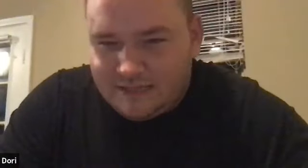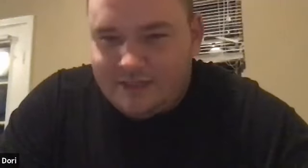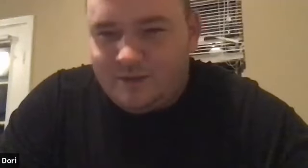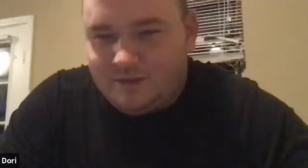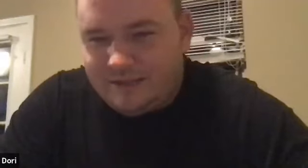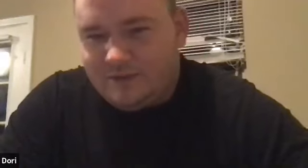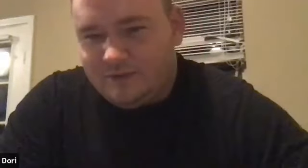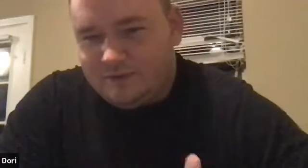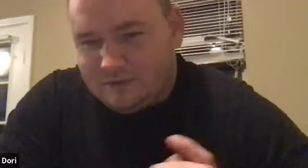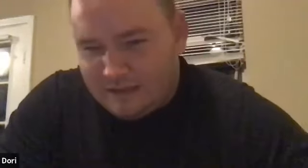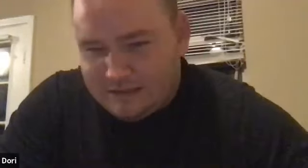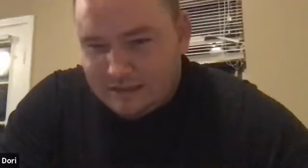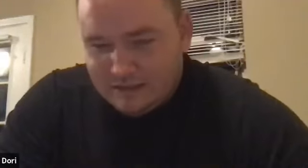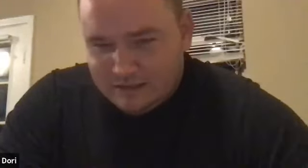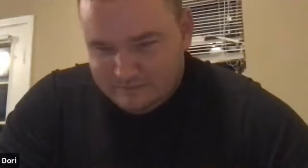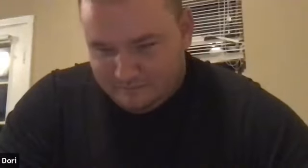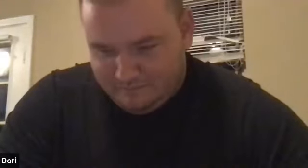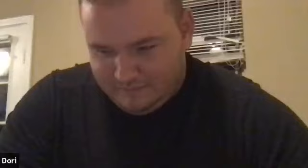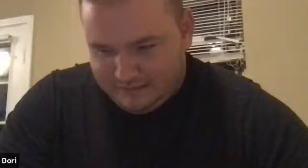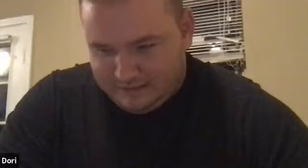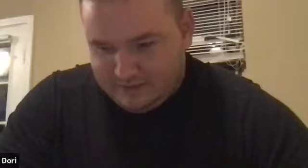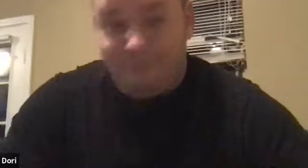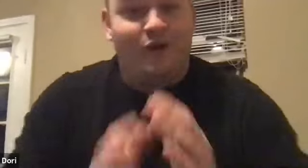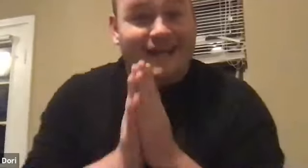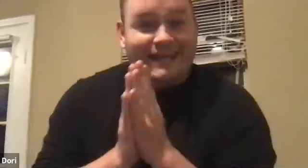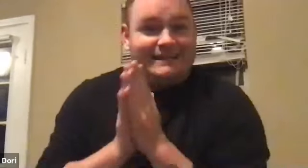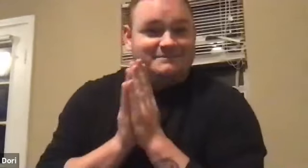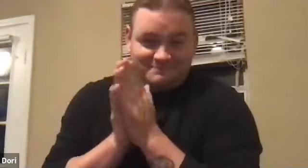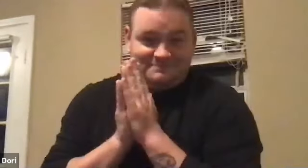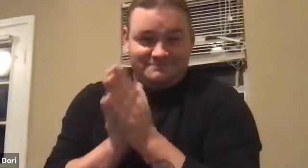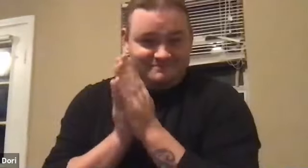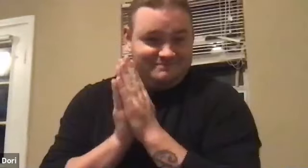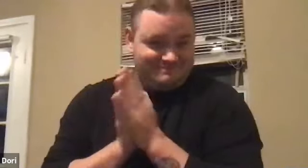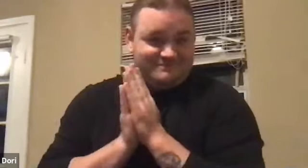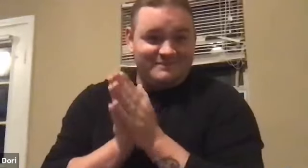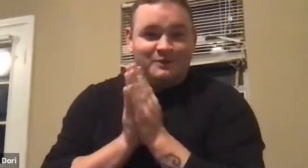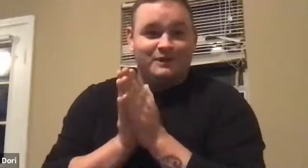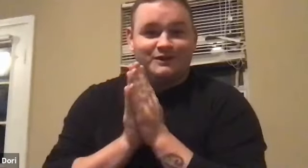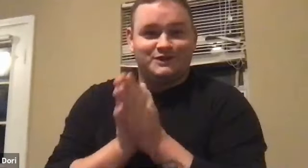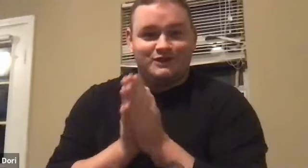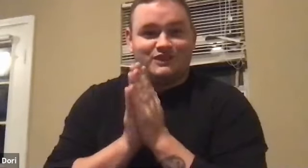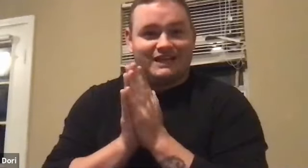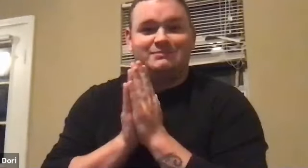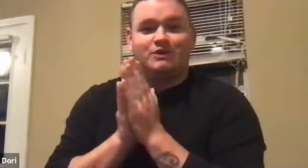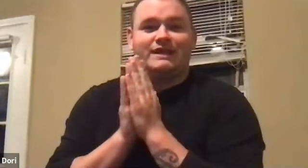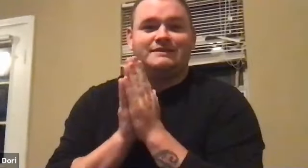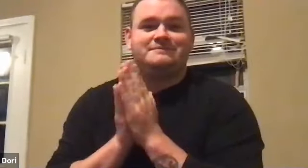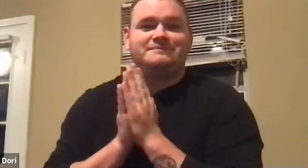Thank you. Let's see, praying. We're gonna learn church signs, praying.